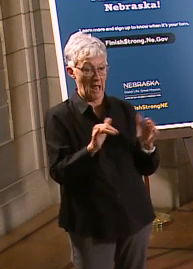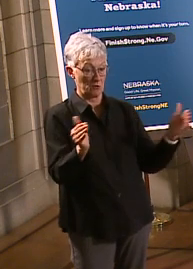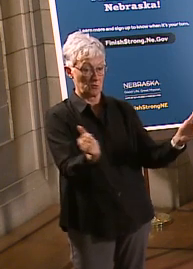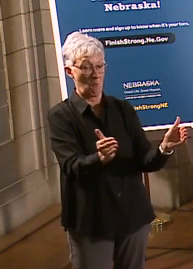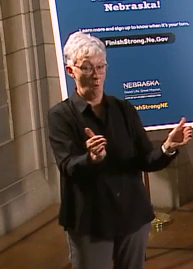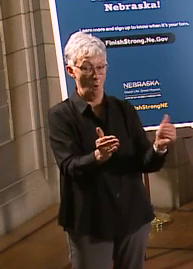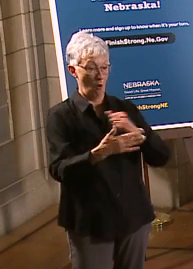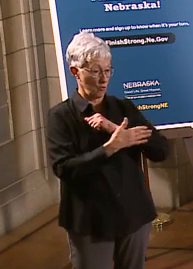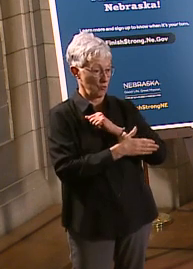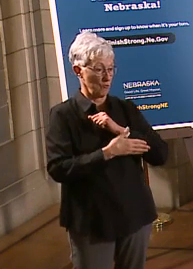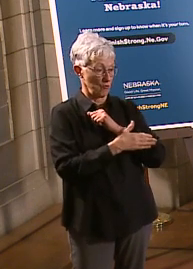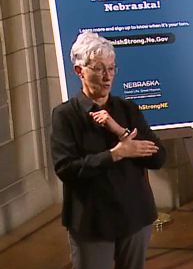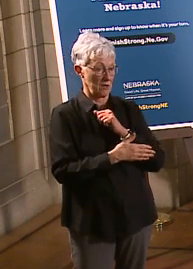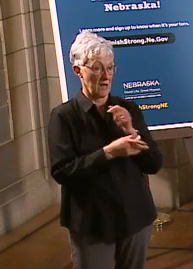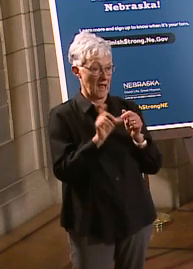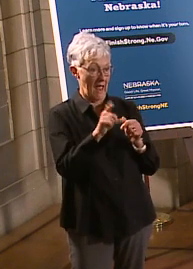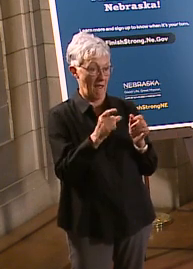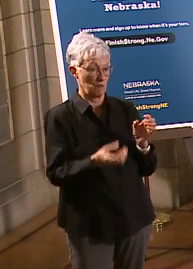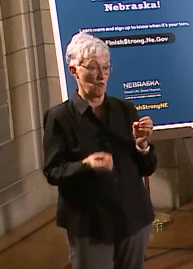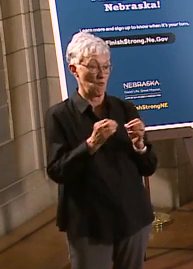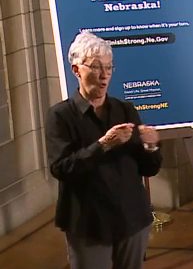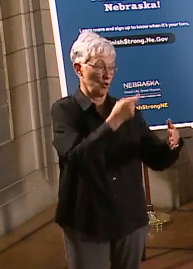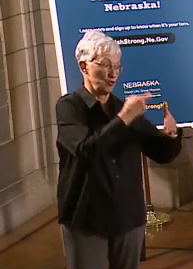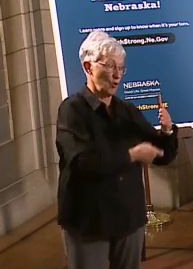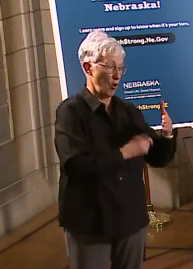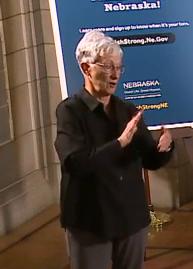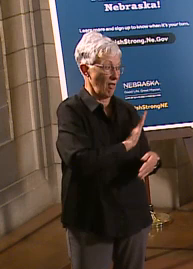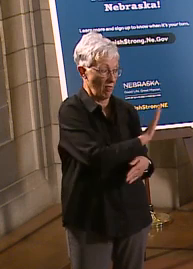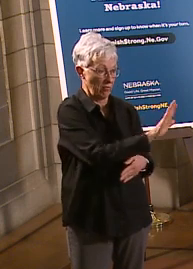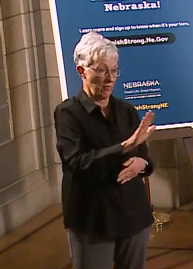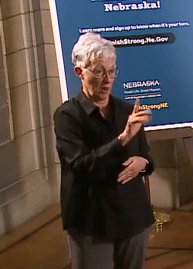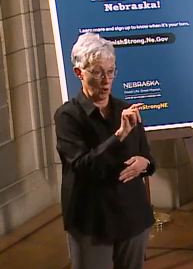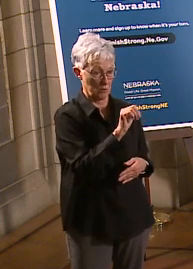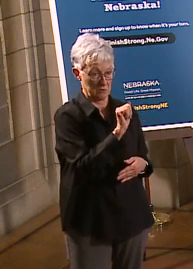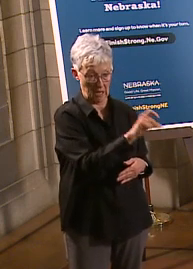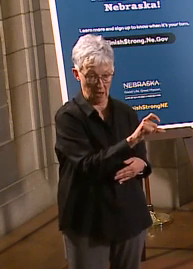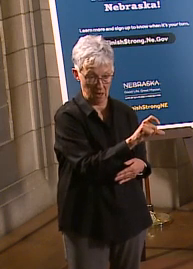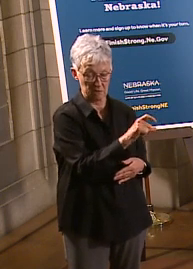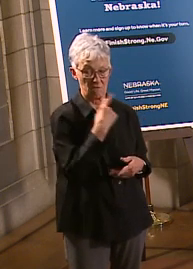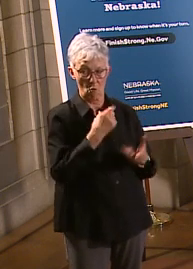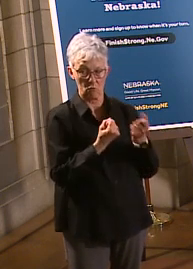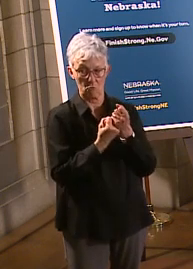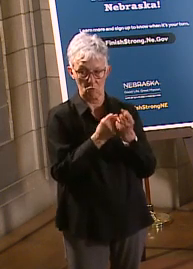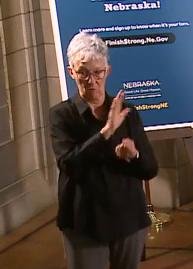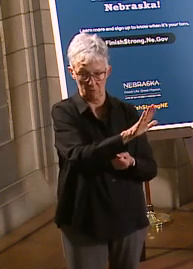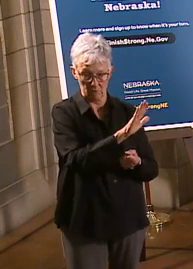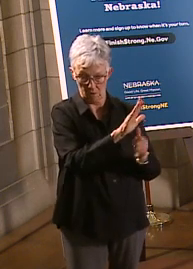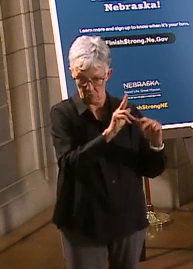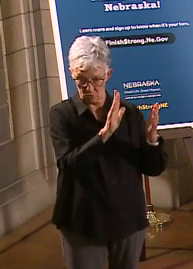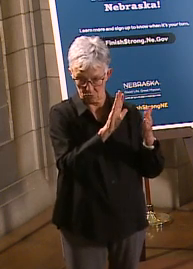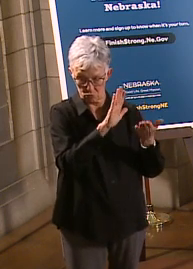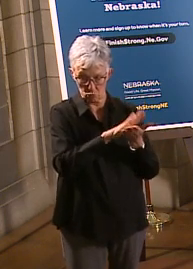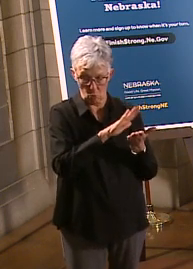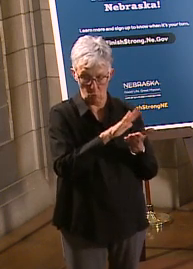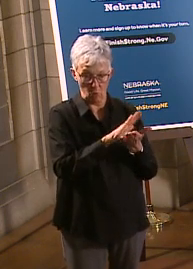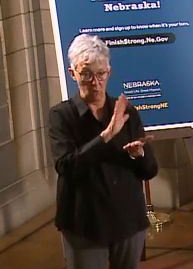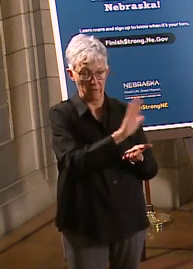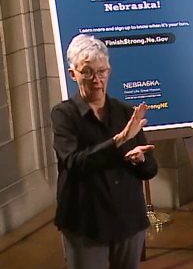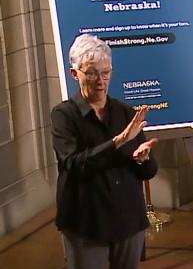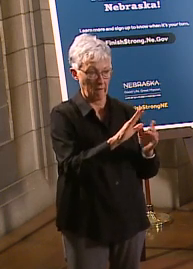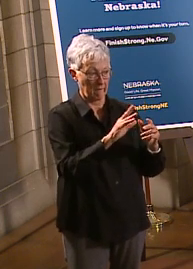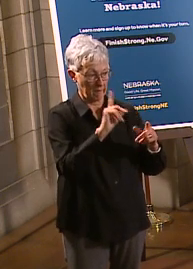like schools and roads and things like that. Not to mention some of the other consequences that they have, already, we were on